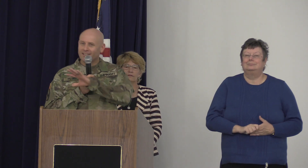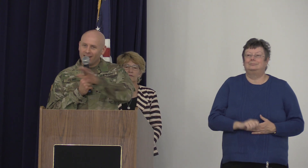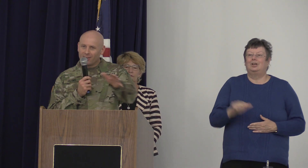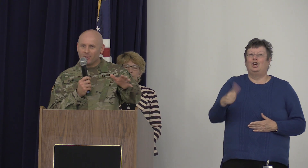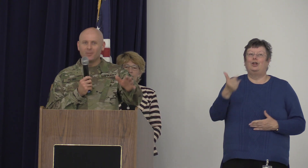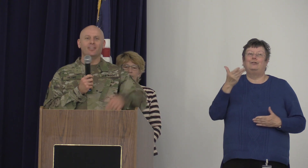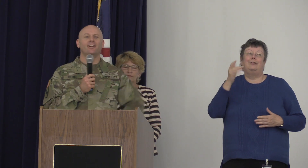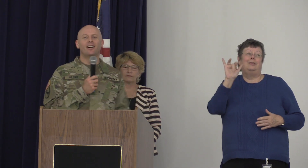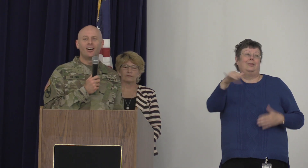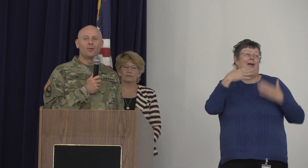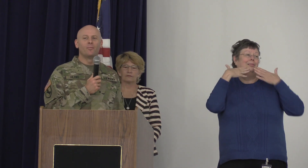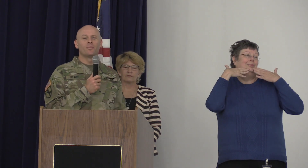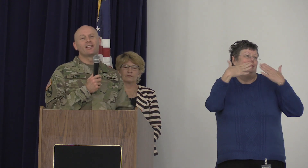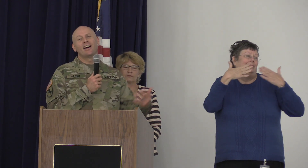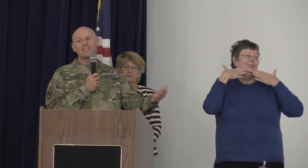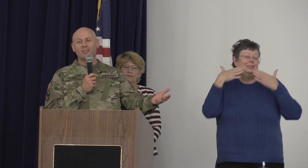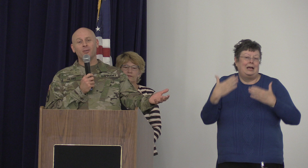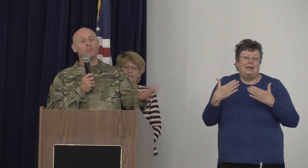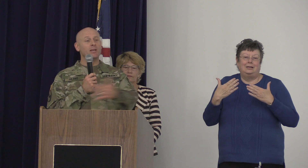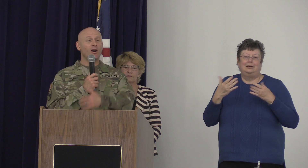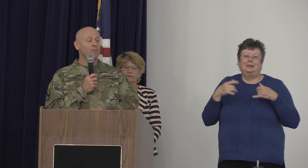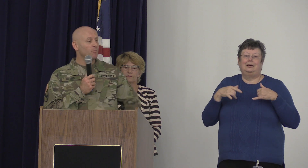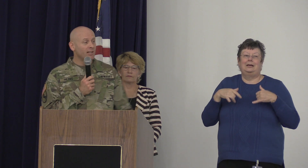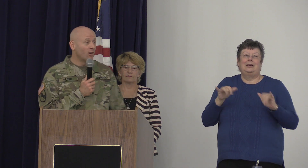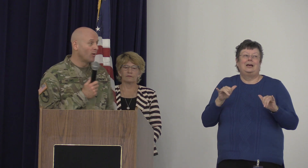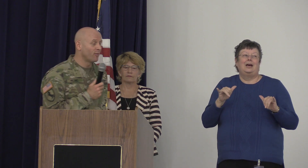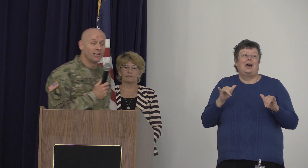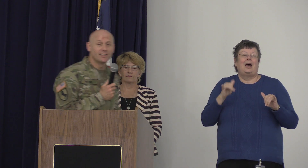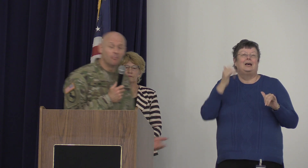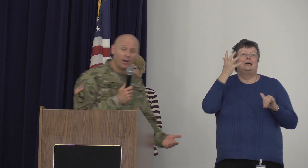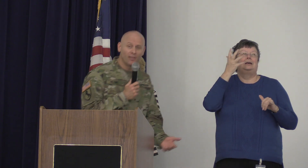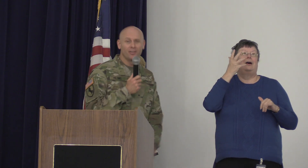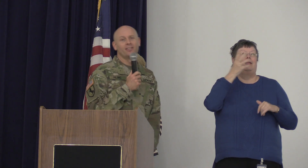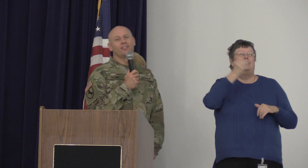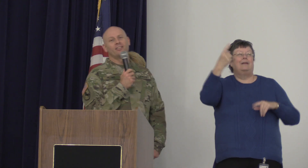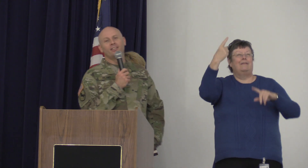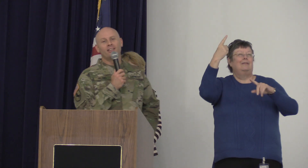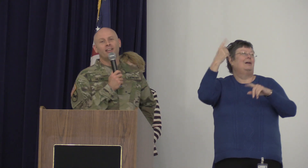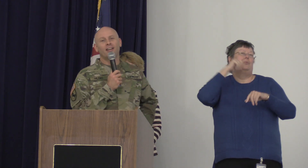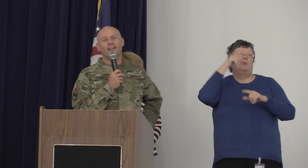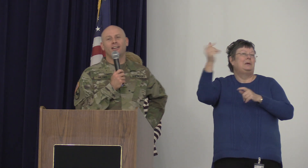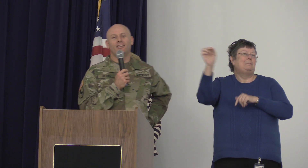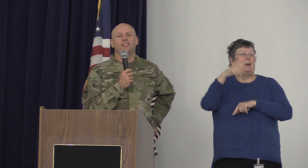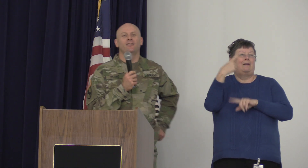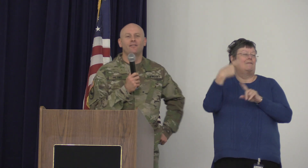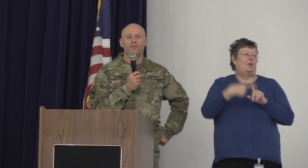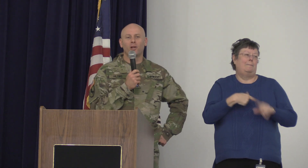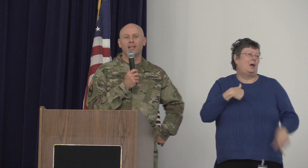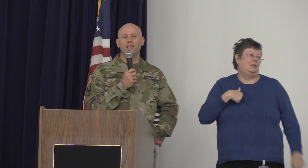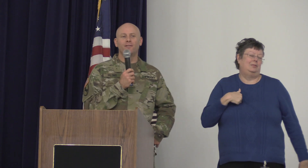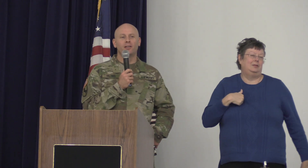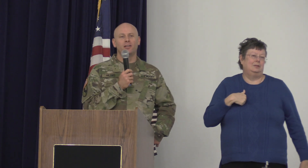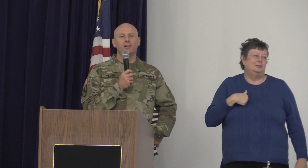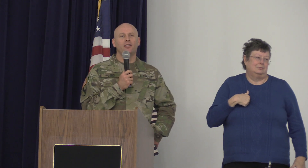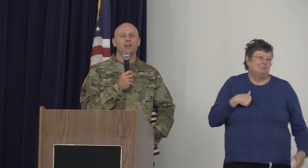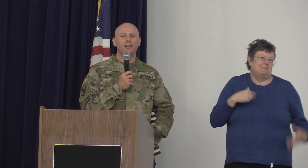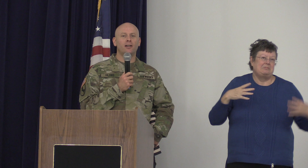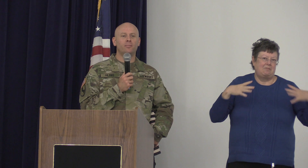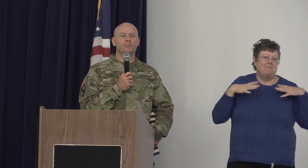that, thank you. I'm still going to be gone for at least a month for